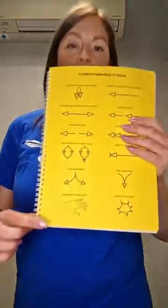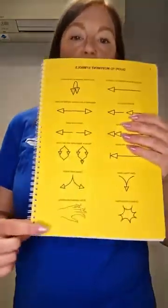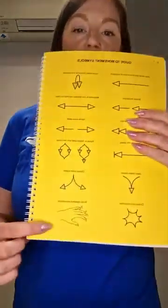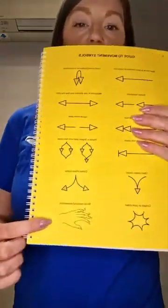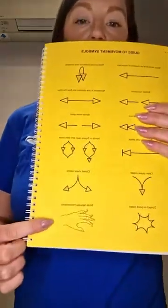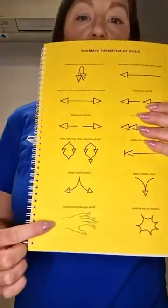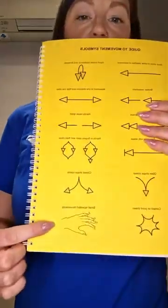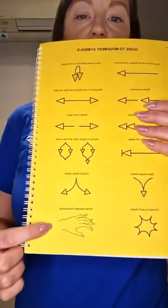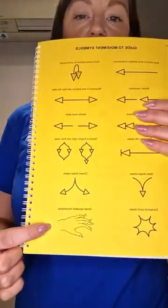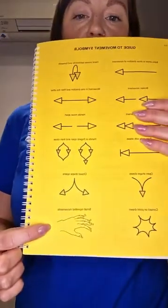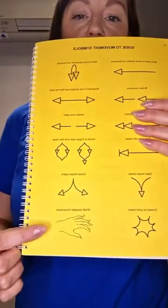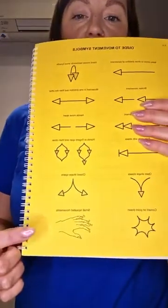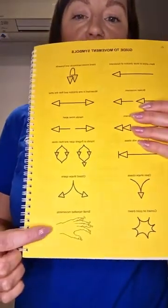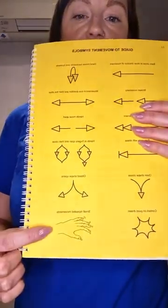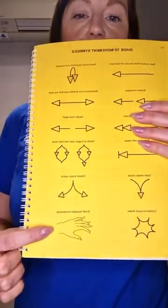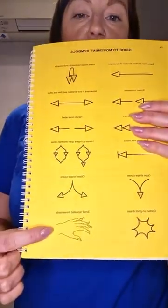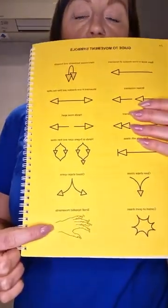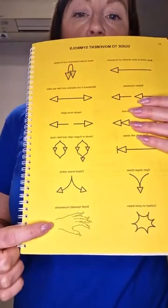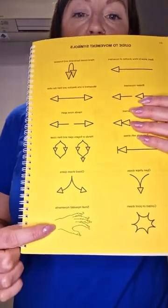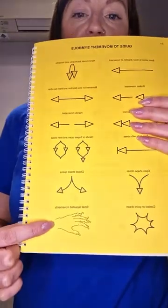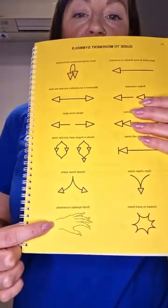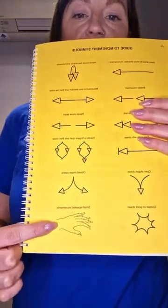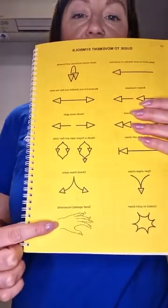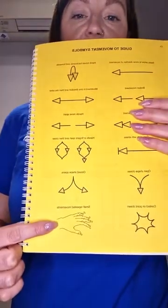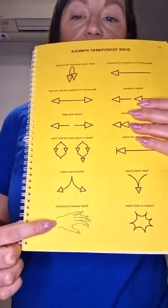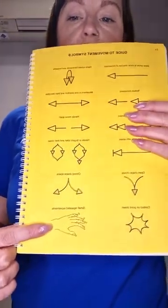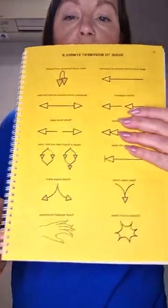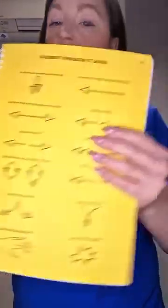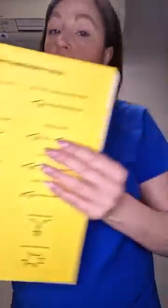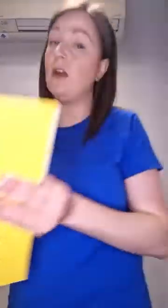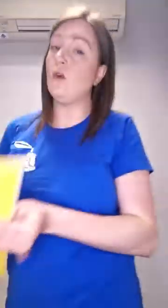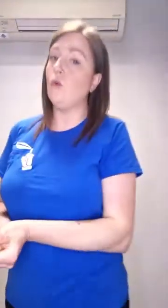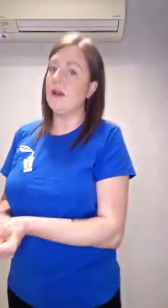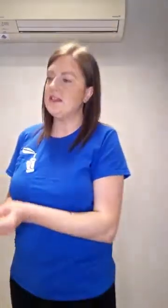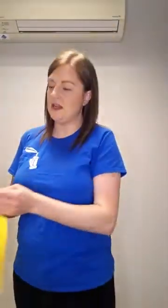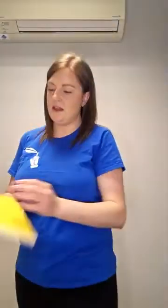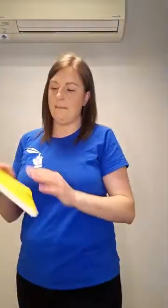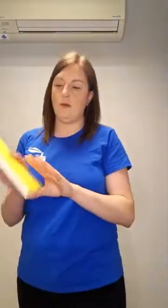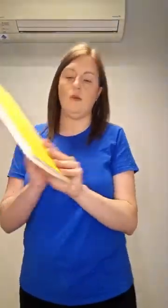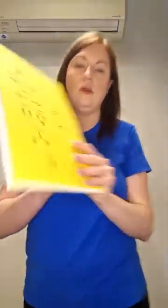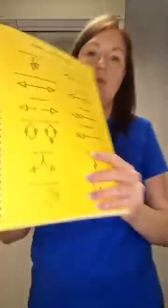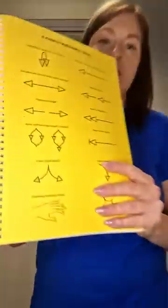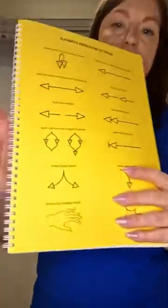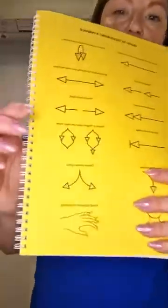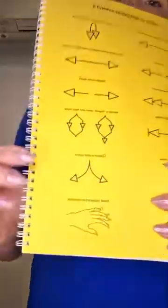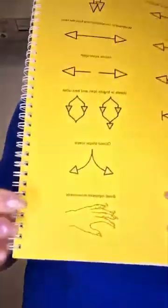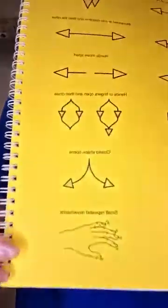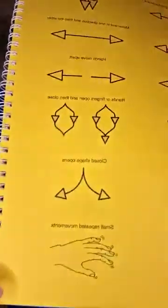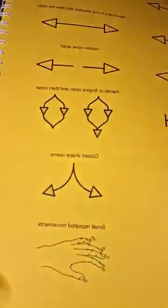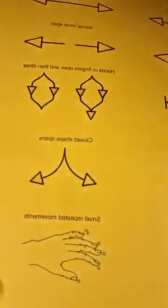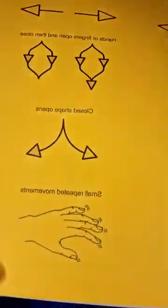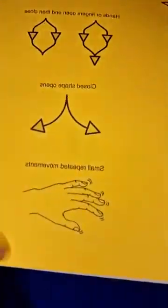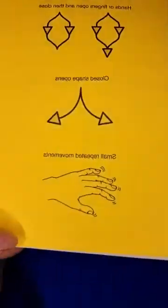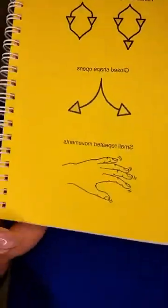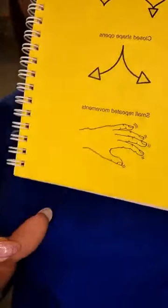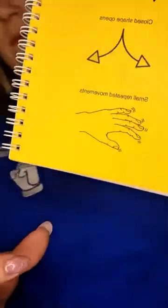And then the last one is our quivering hand. You might not always see that, but what you will see, if I get nice and close, hopefully